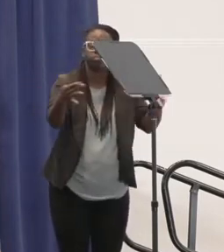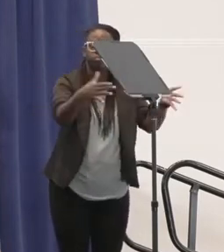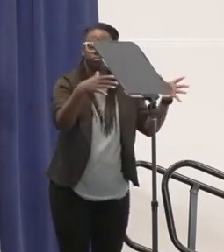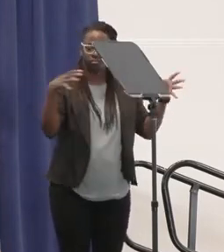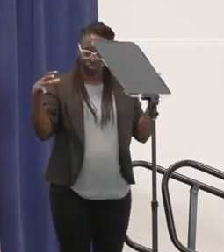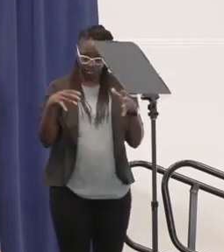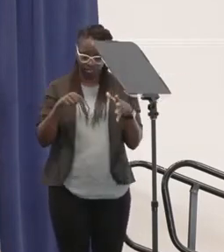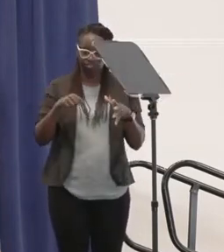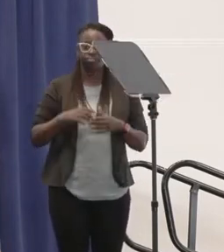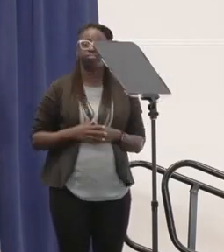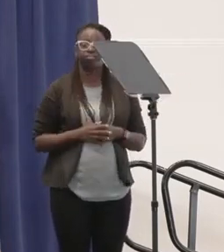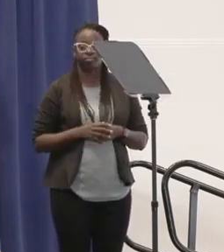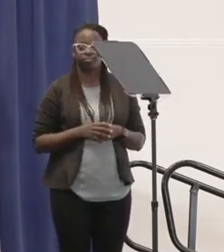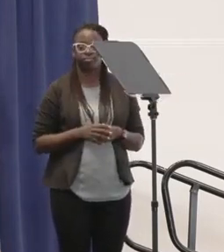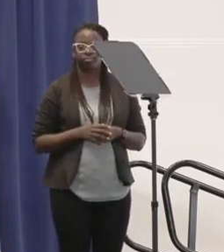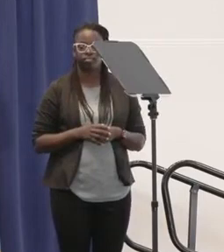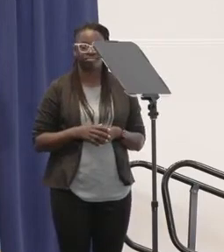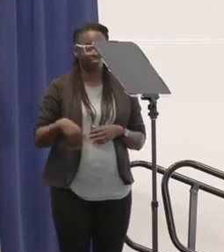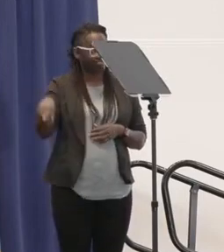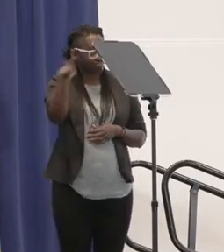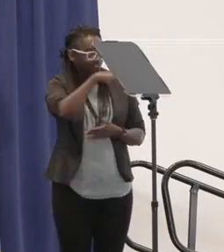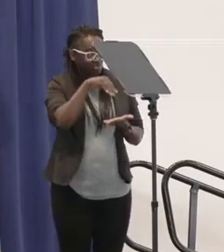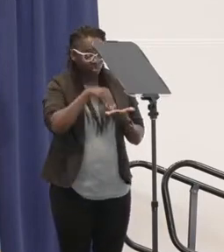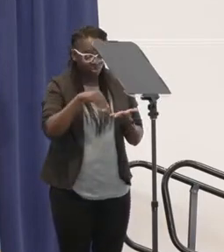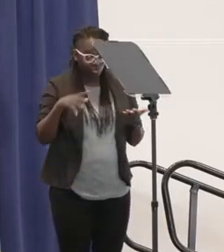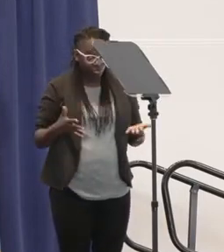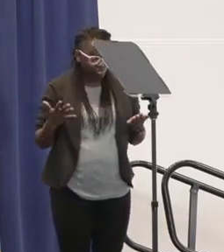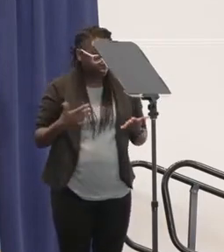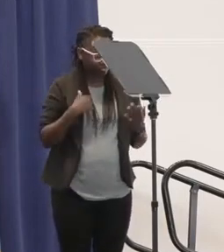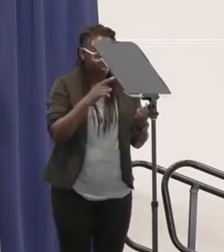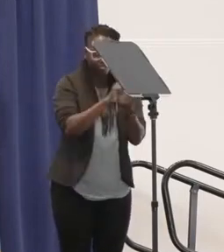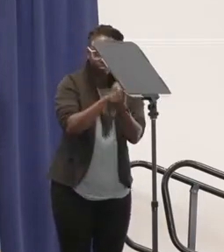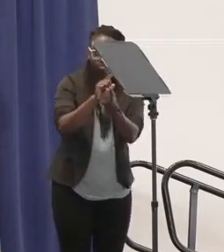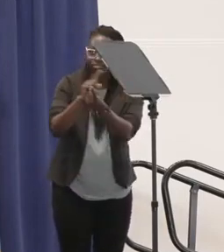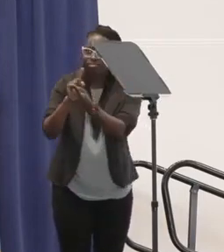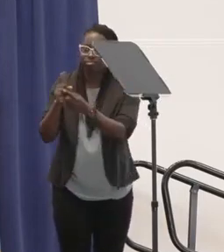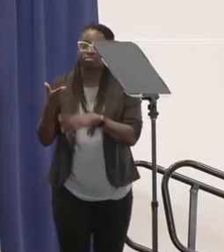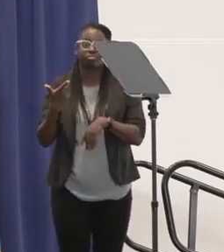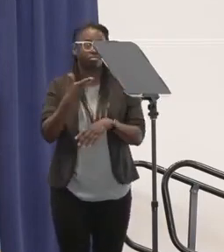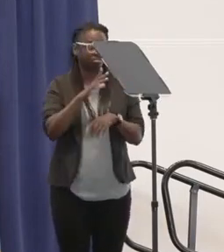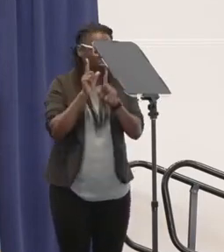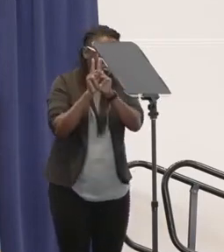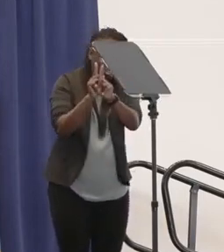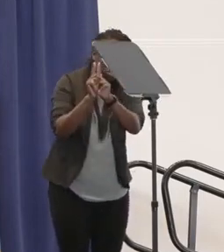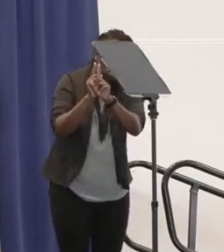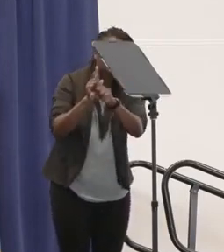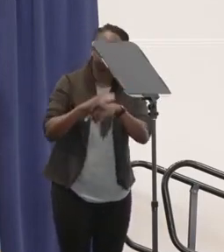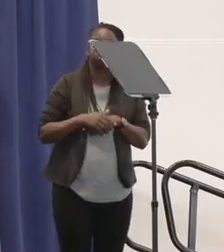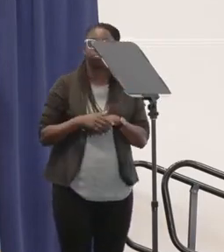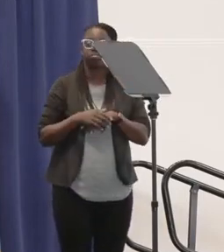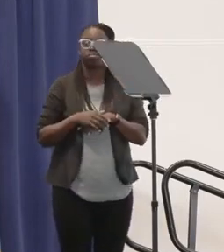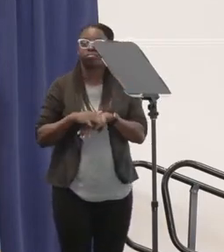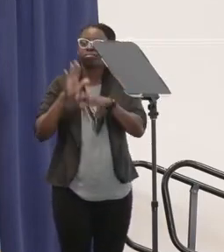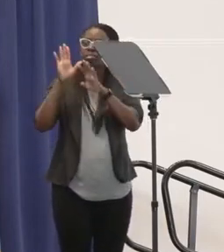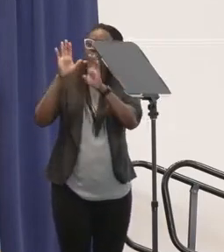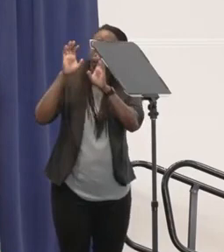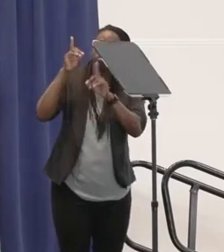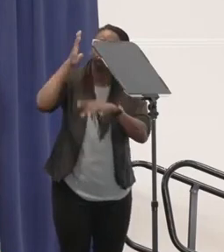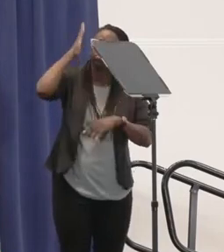their mentors. Today is about your education, your future, your